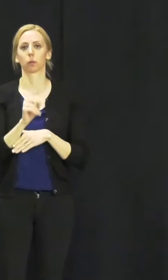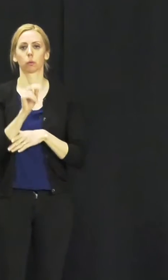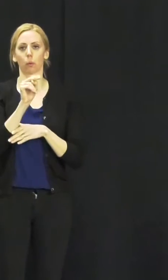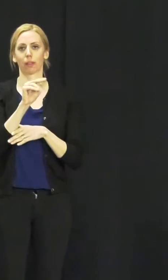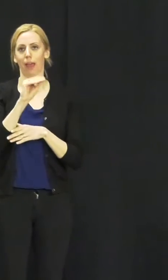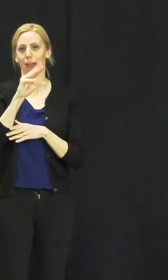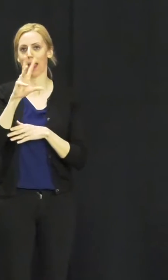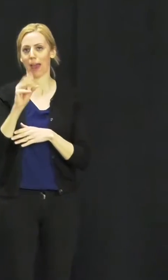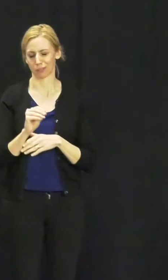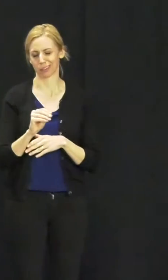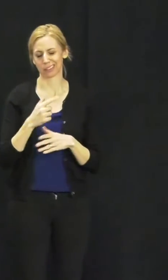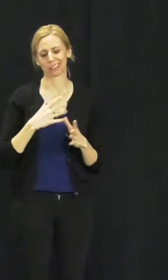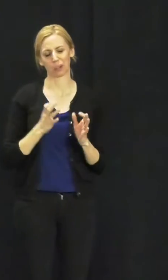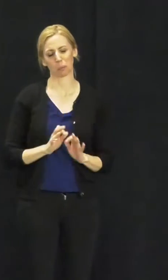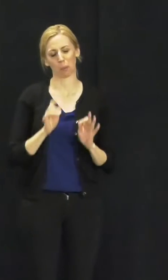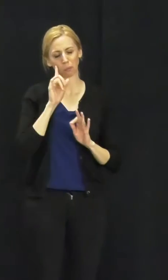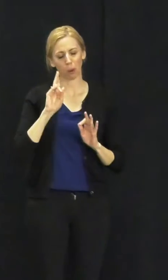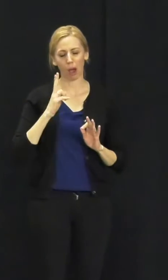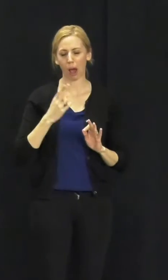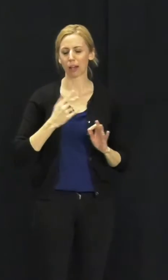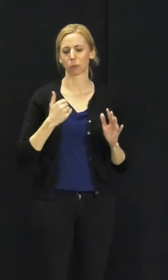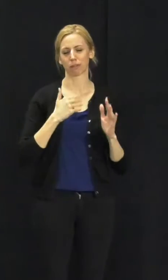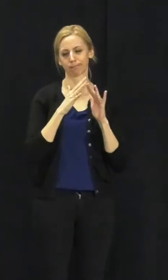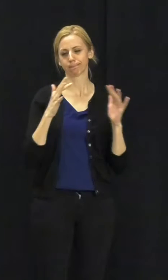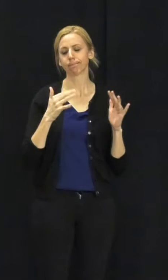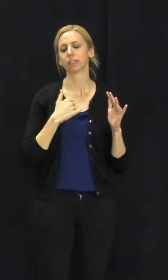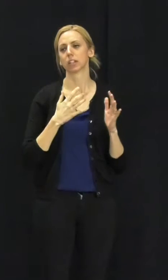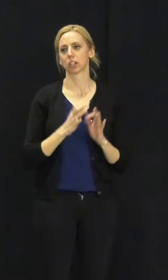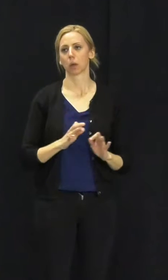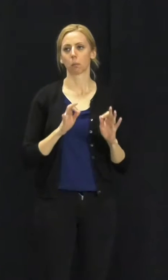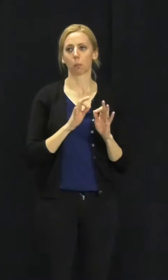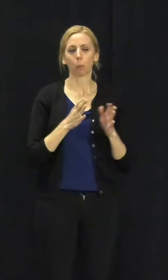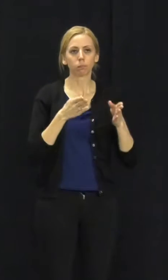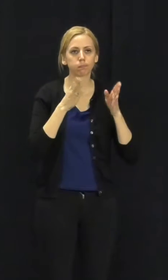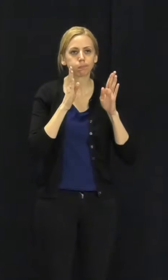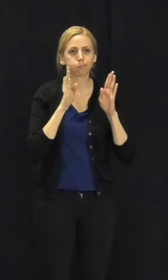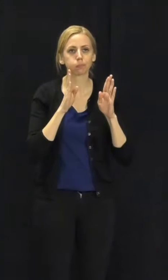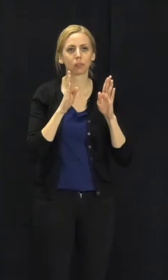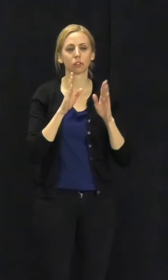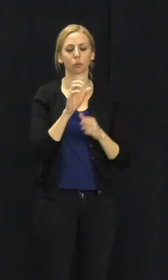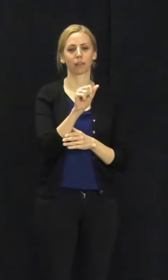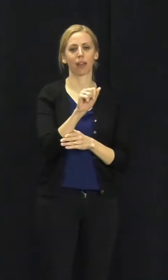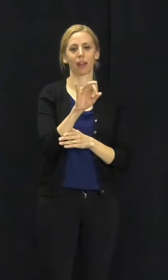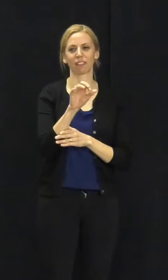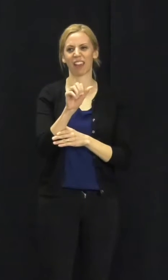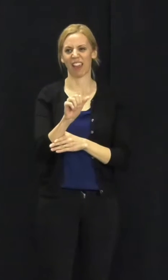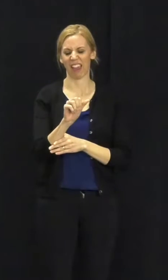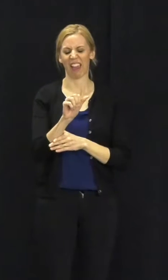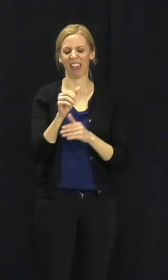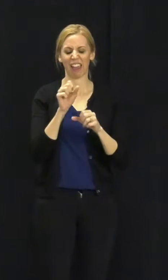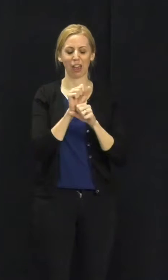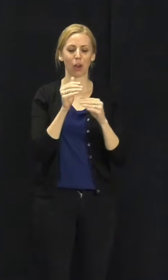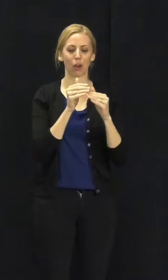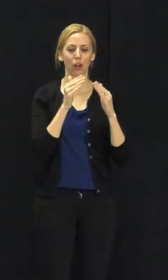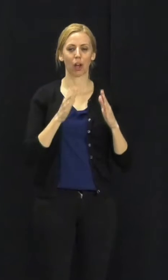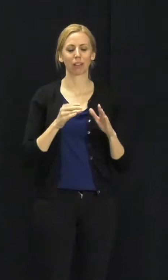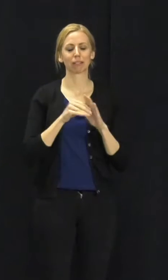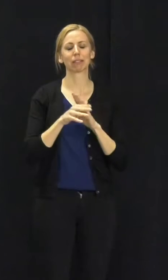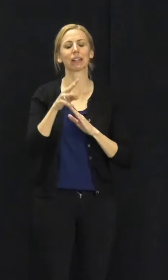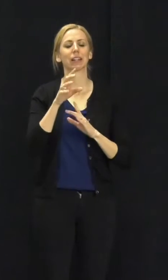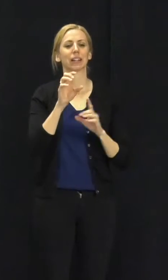for me to get in place, and for the driver to get back in his or her seat and proceed, I've disrupted